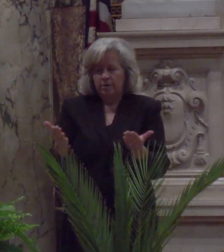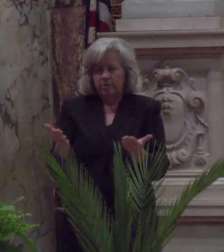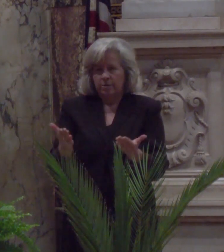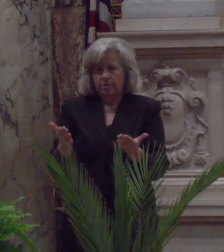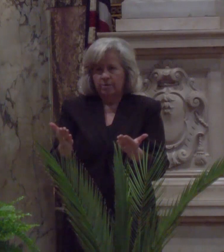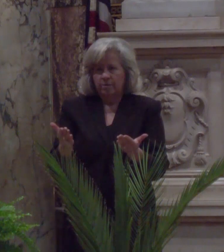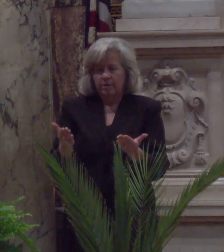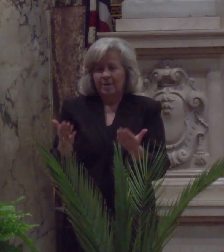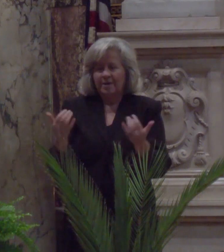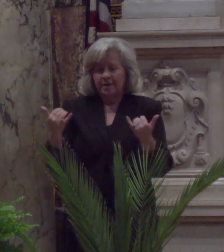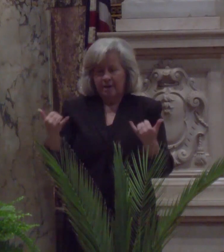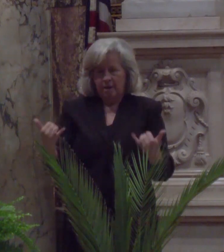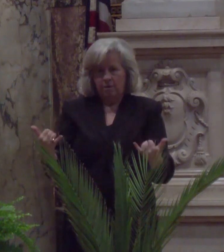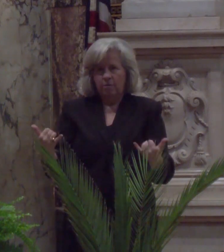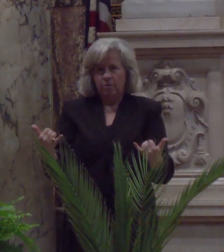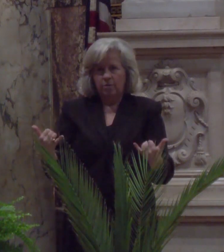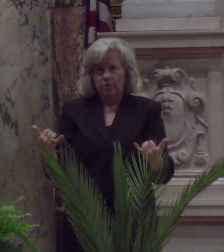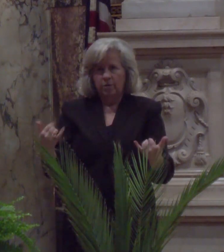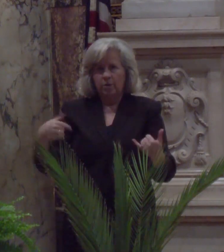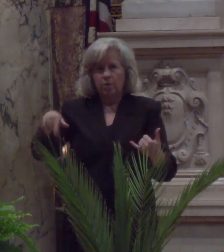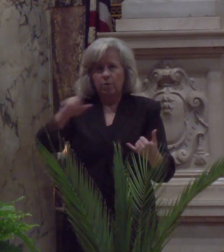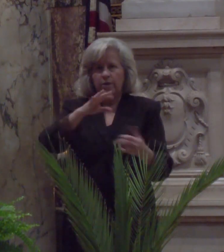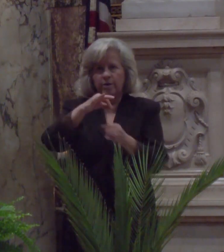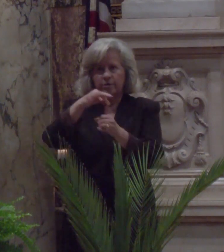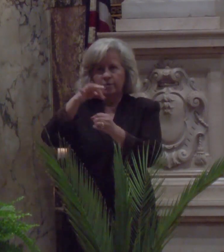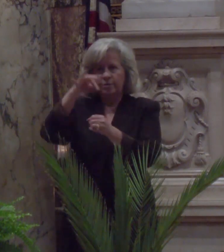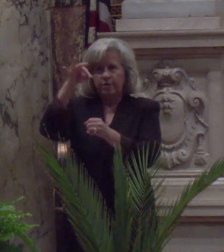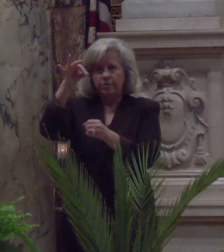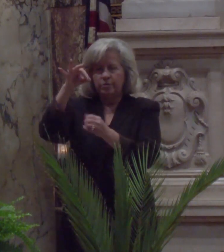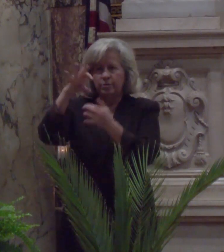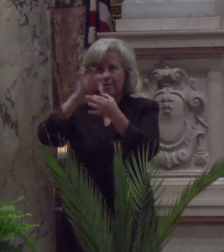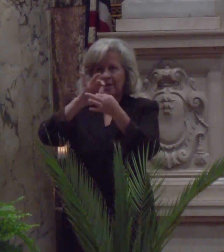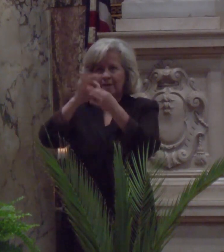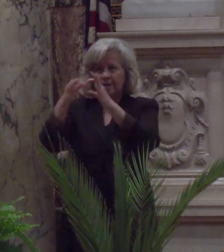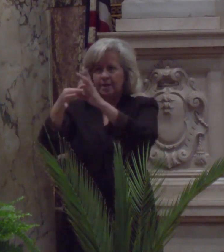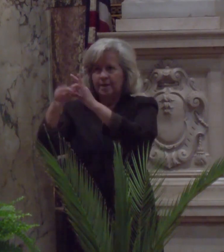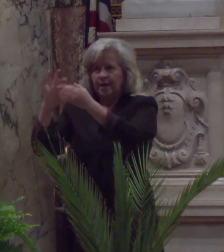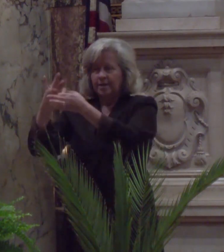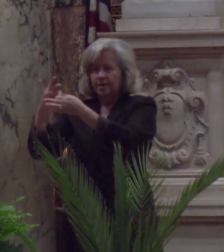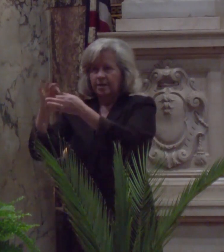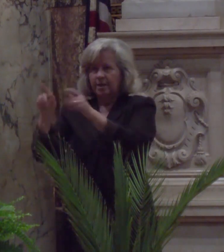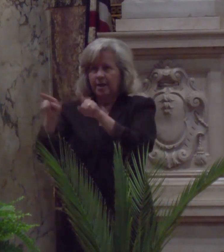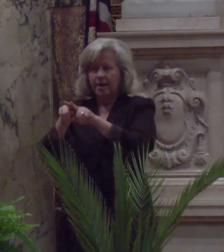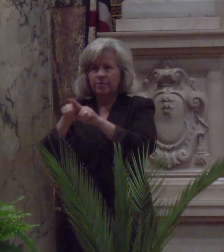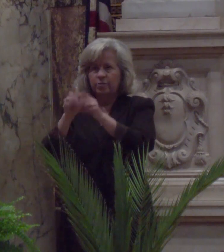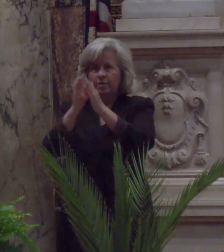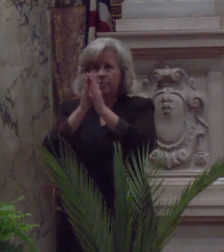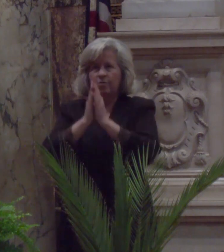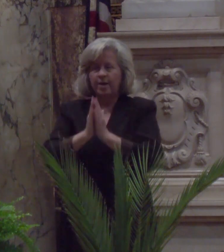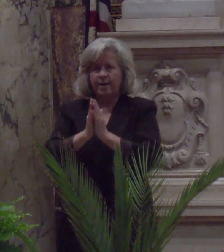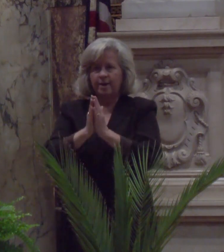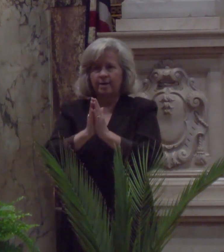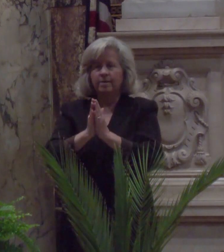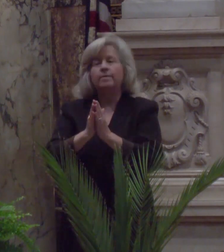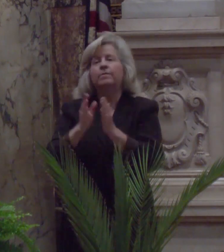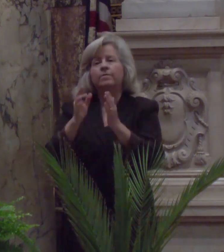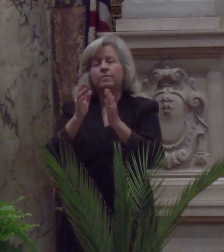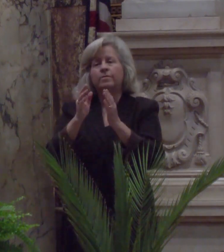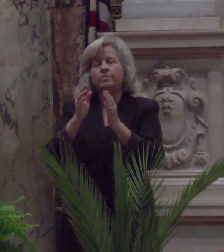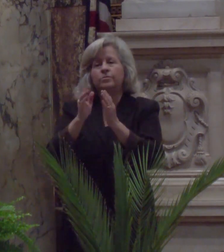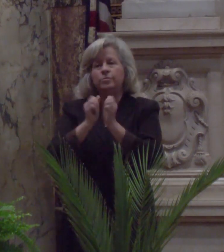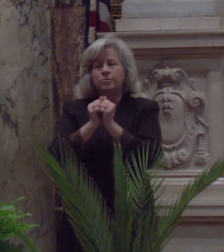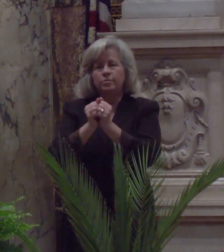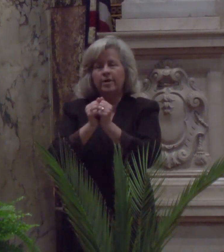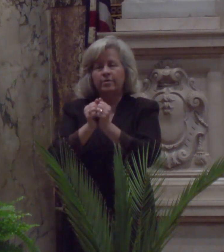That even now, we are spiritually connected to each other as we pray this liturgy together by making a